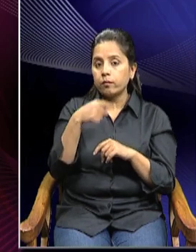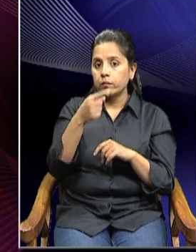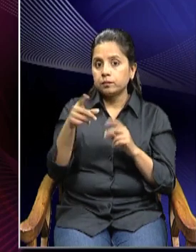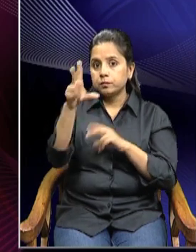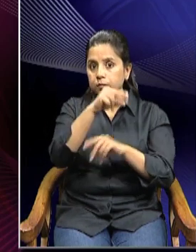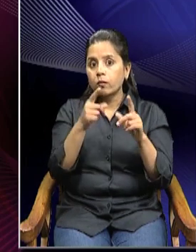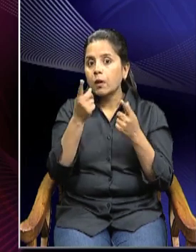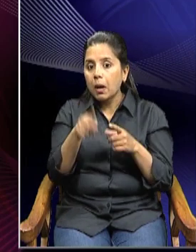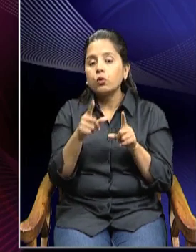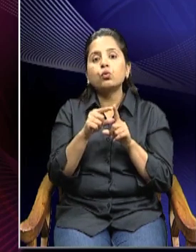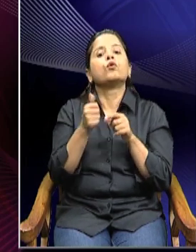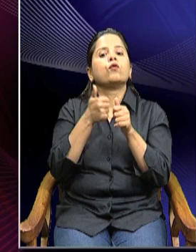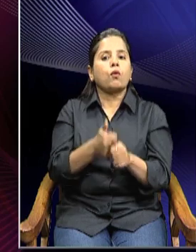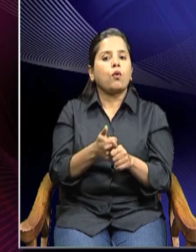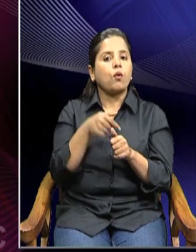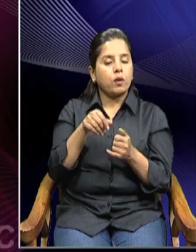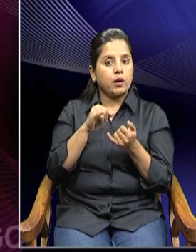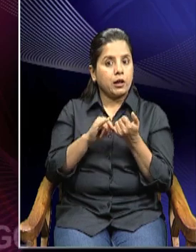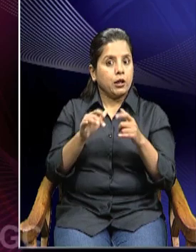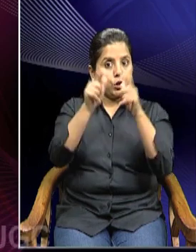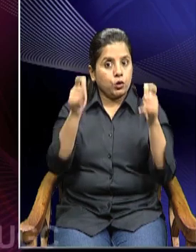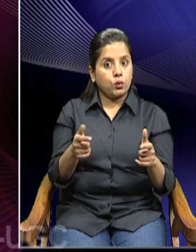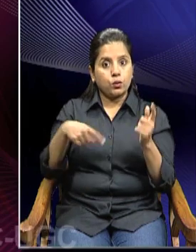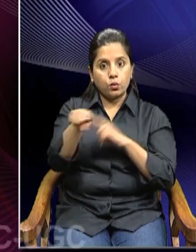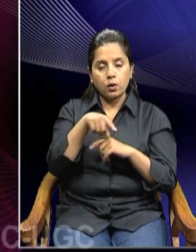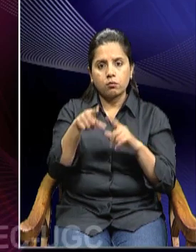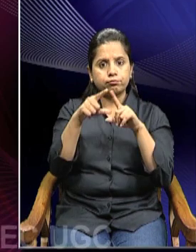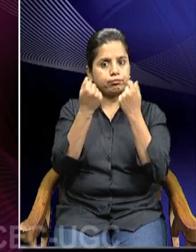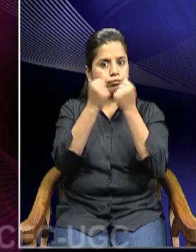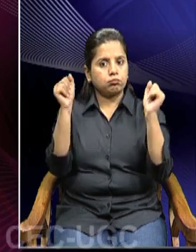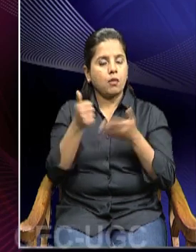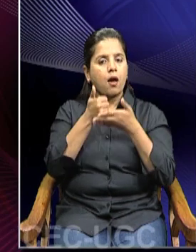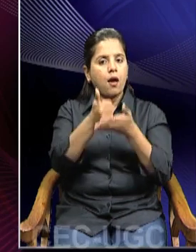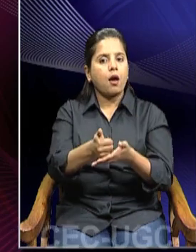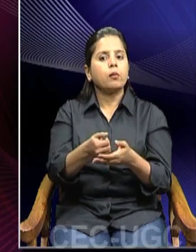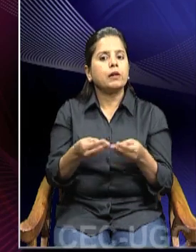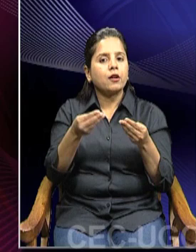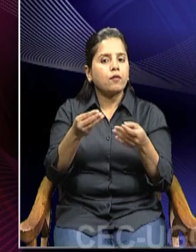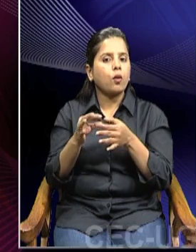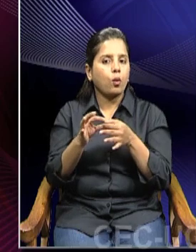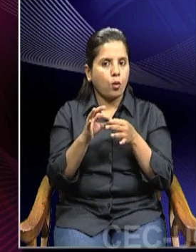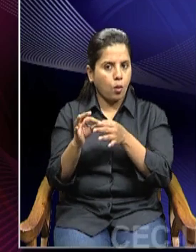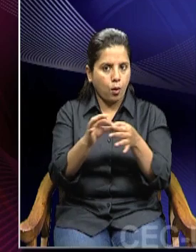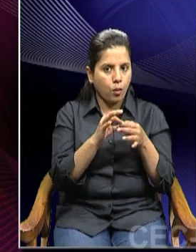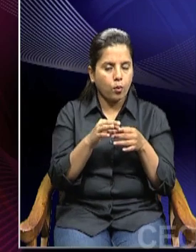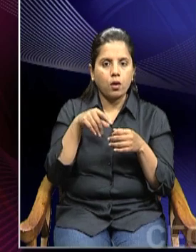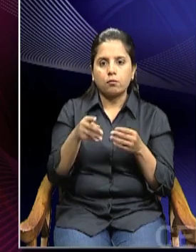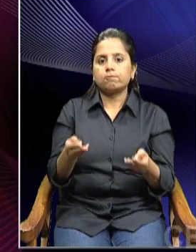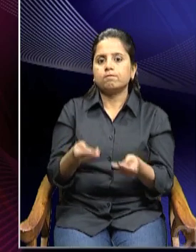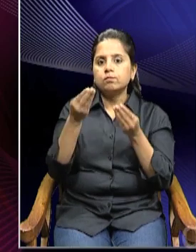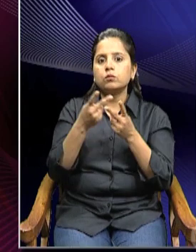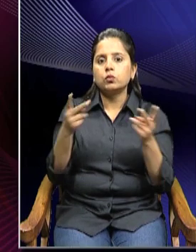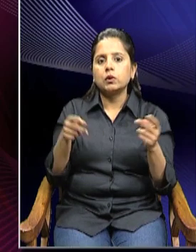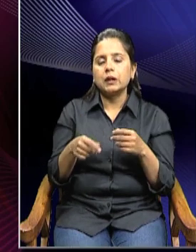interaction among states. Institutional liberalism help to provide cooperation and alleviate lack